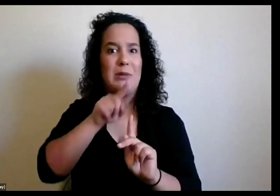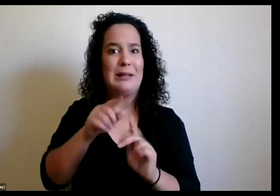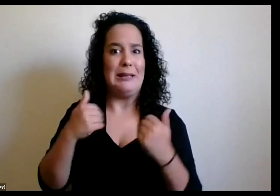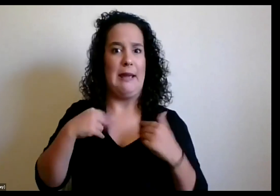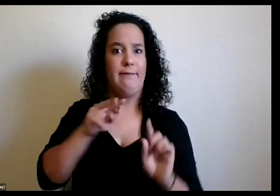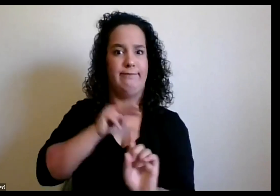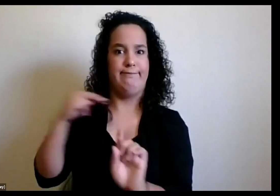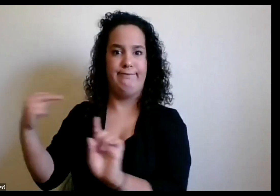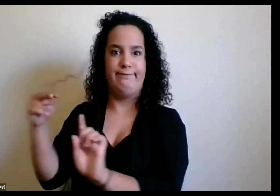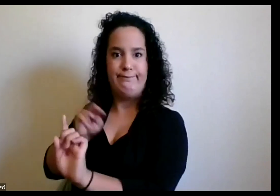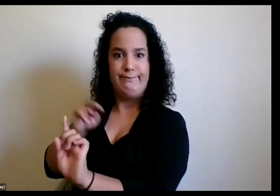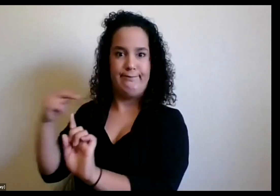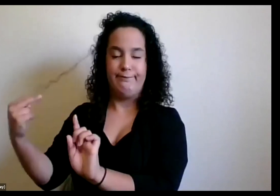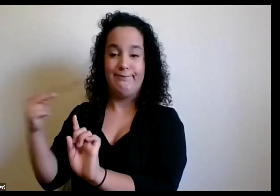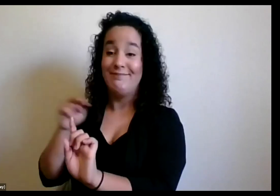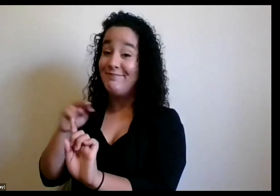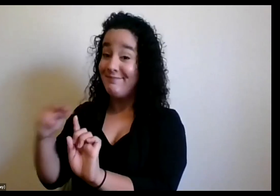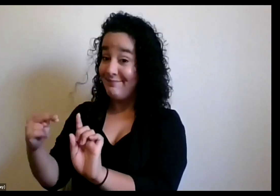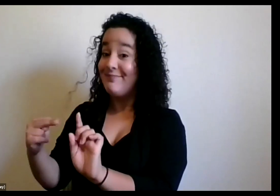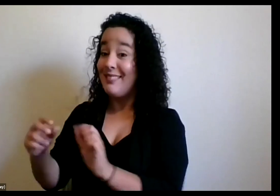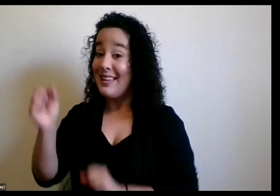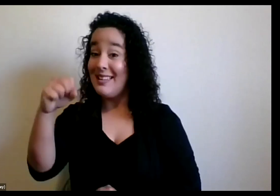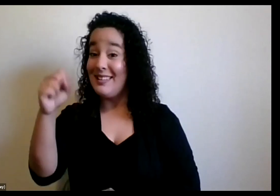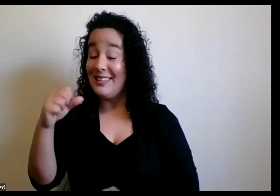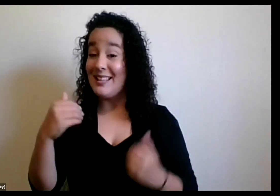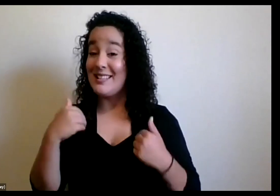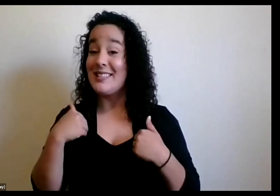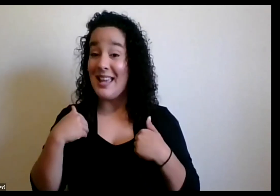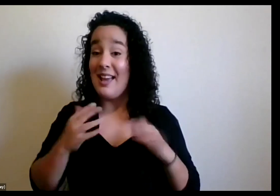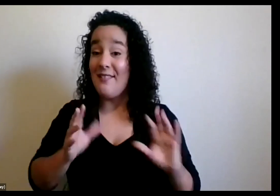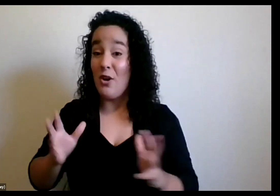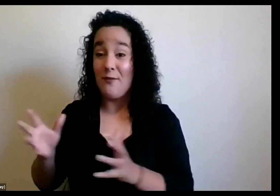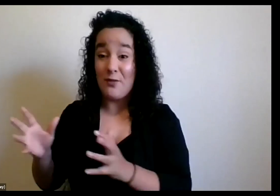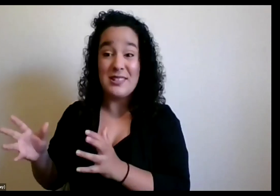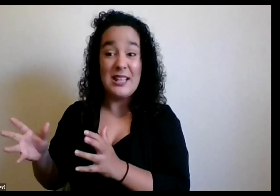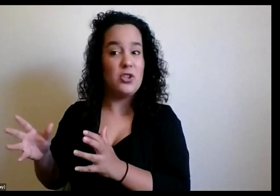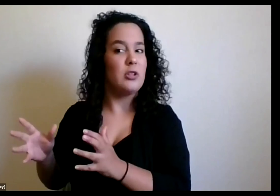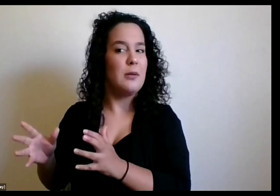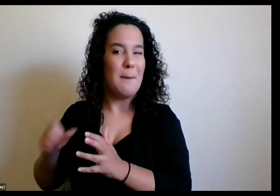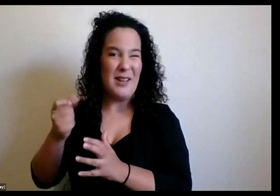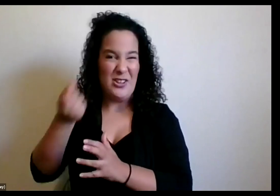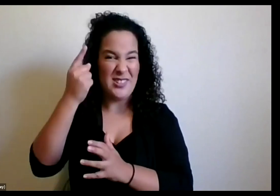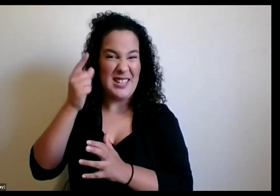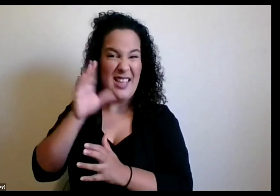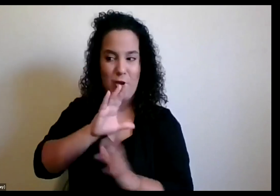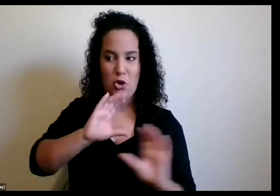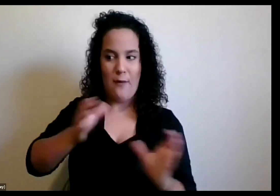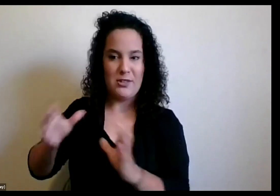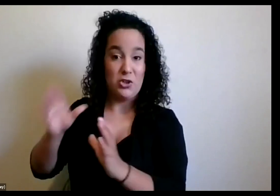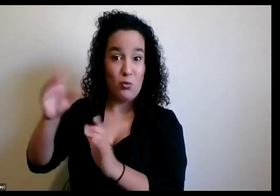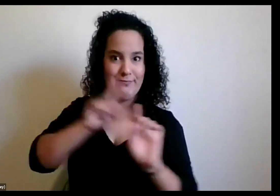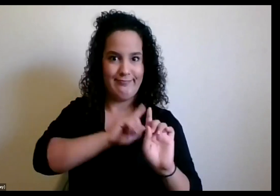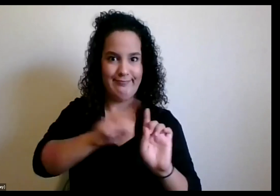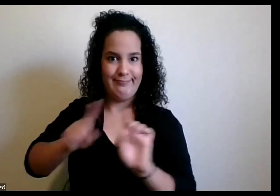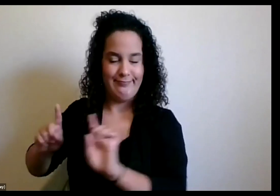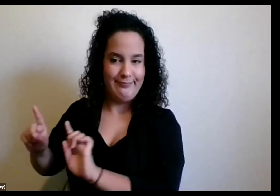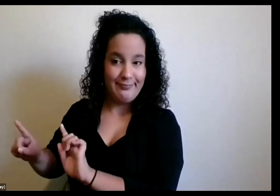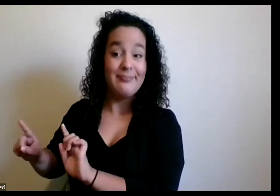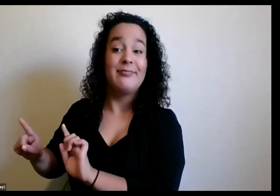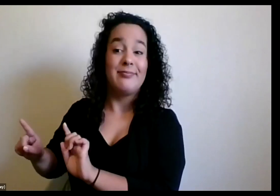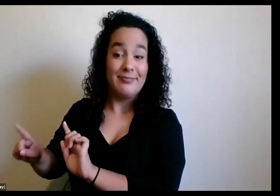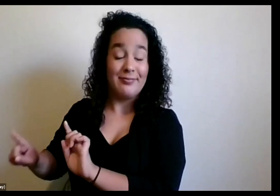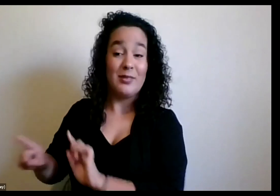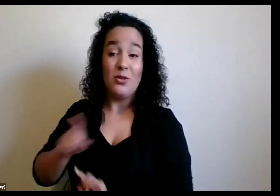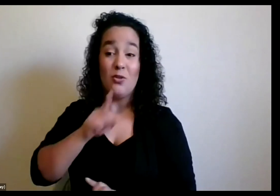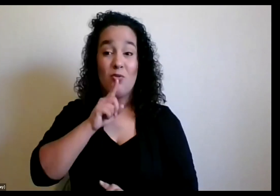that yes, there's a conversation statewide, but it plays out really differently from place to place. And I think really holding those audience profiles